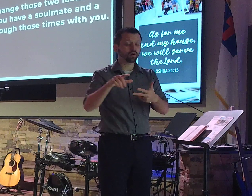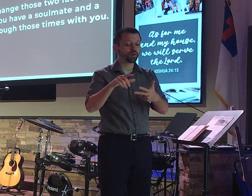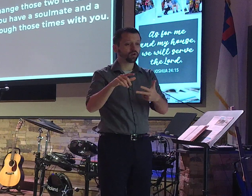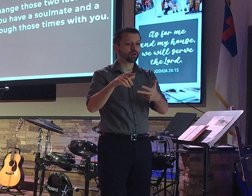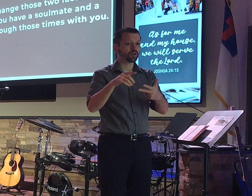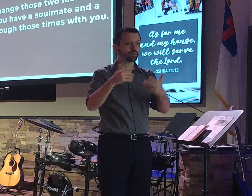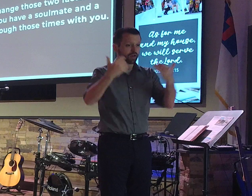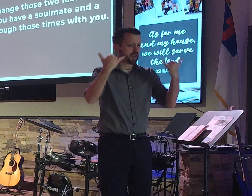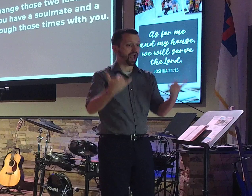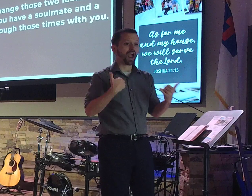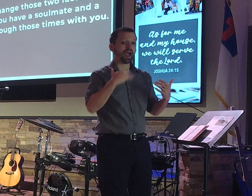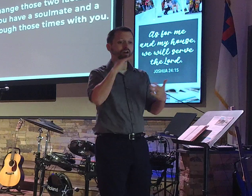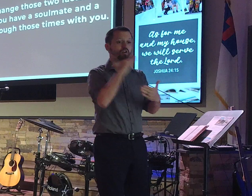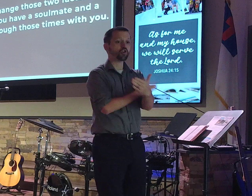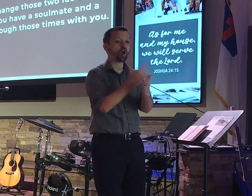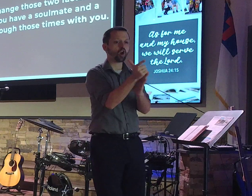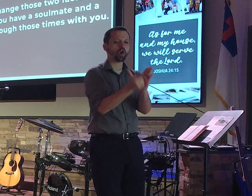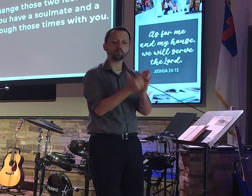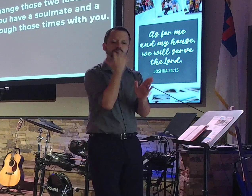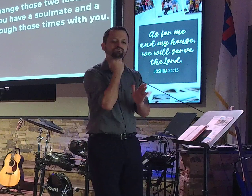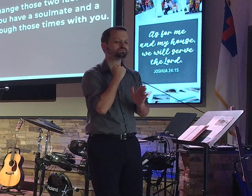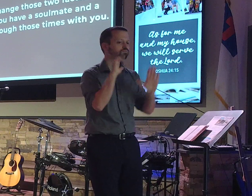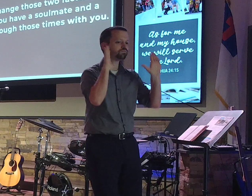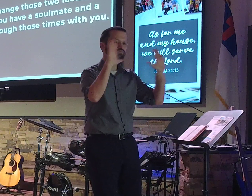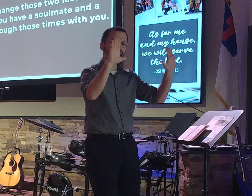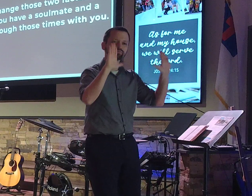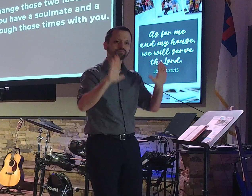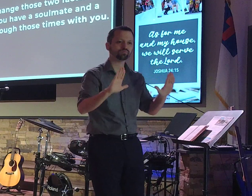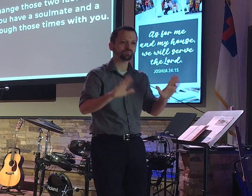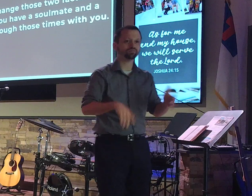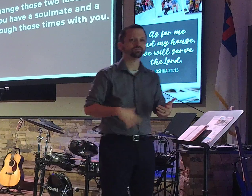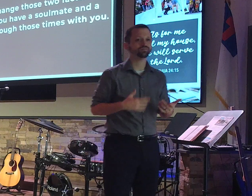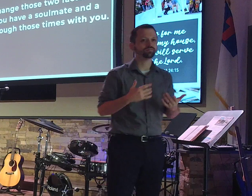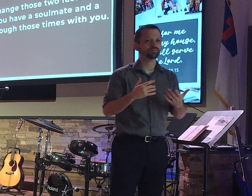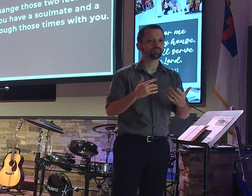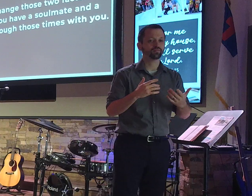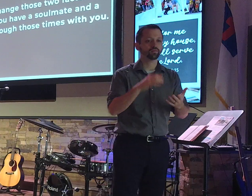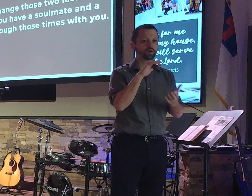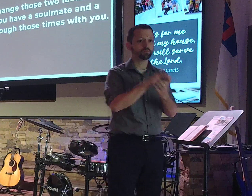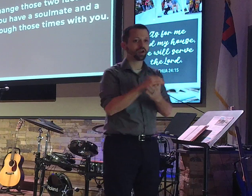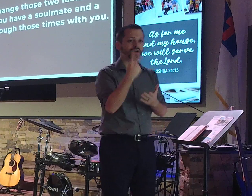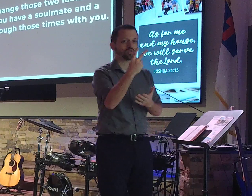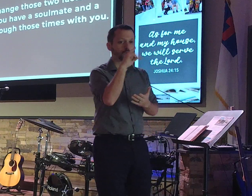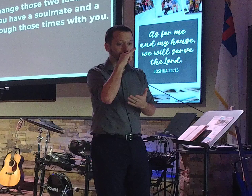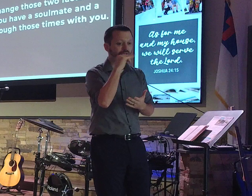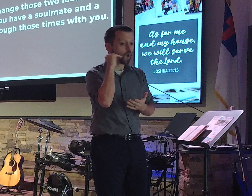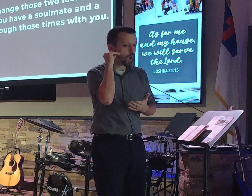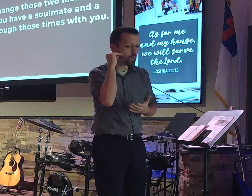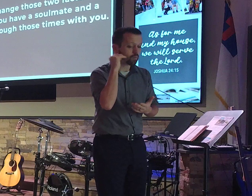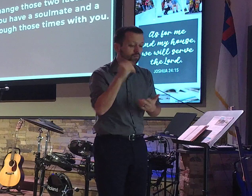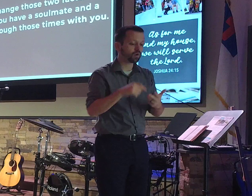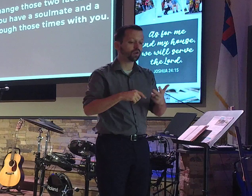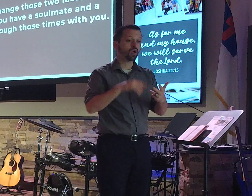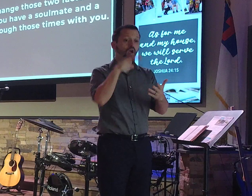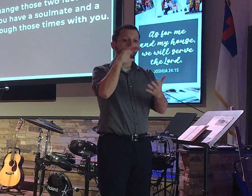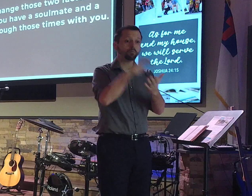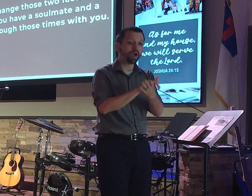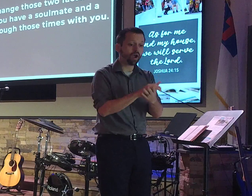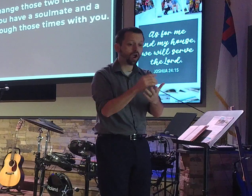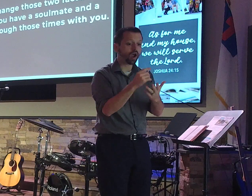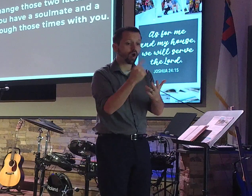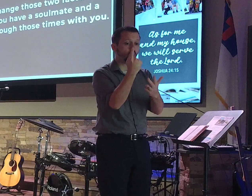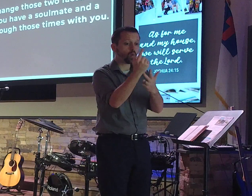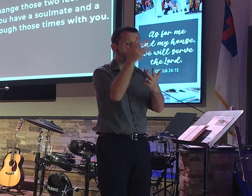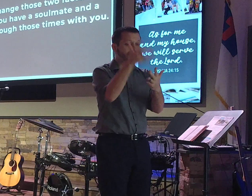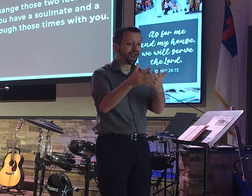daughter-in-law, which was a wonderful thing. Precious. Wonderful. And so we were married with two kids at home. Then we were married with one child